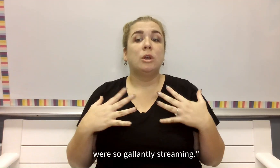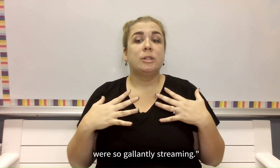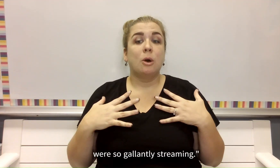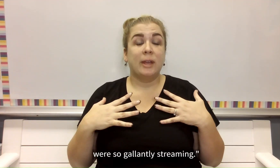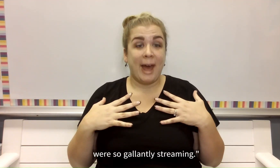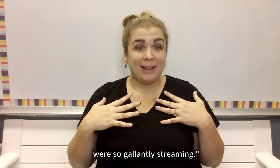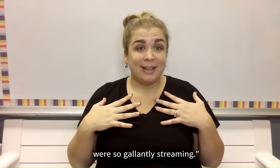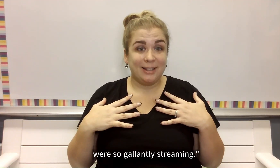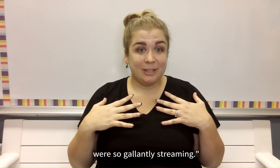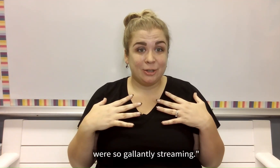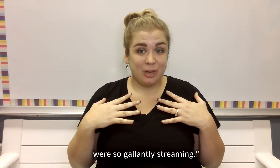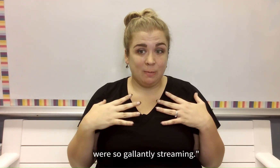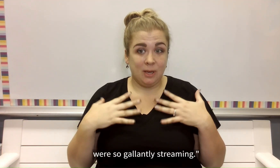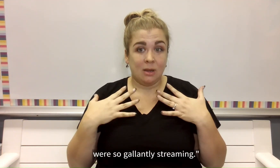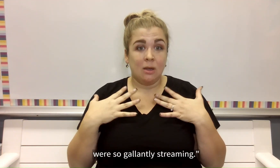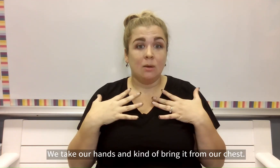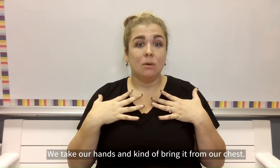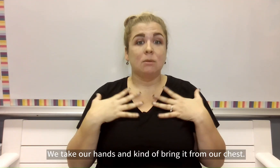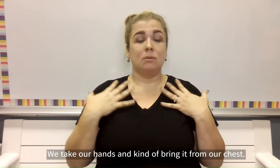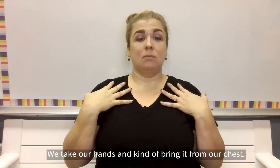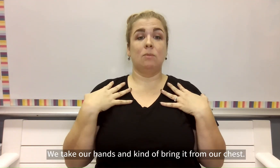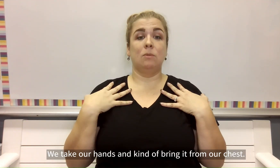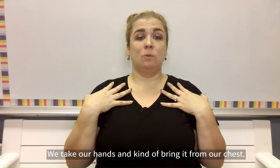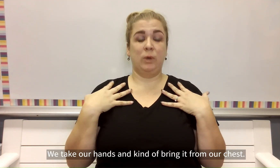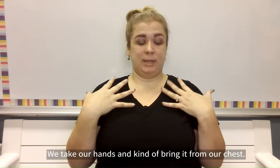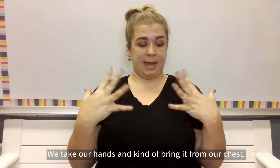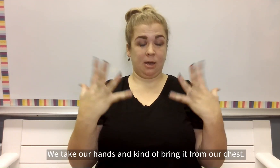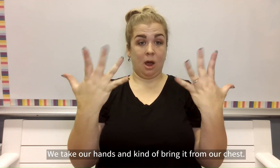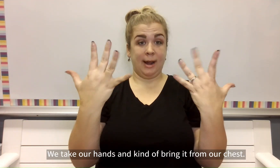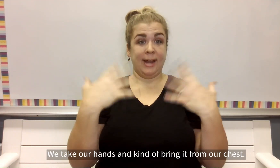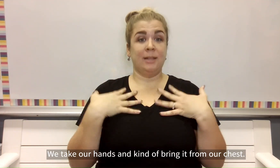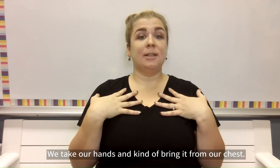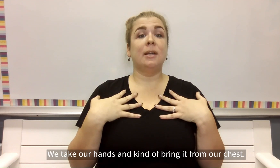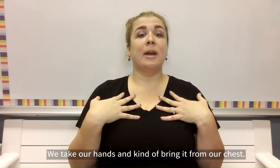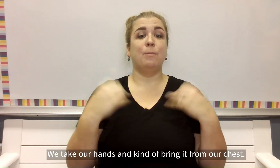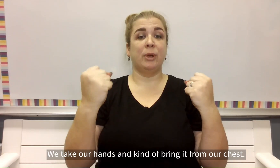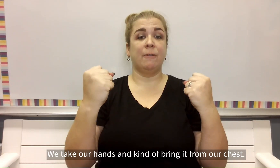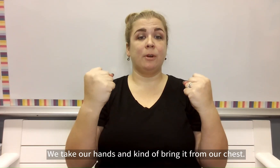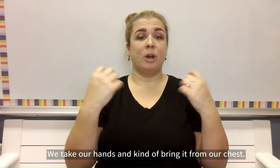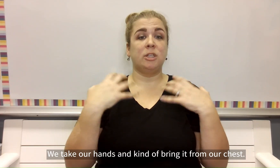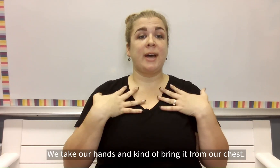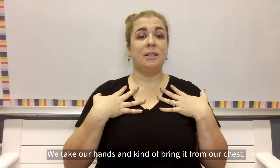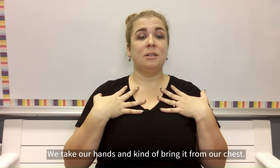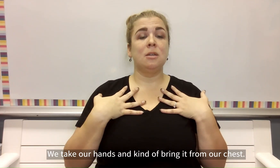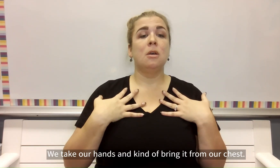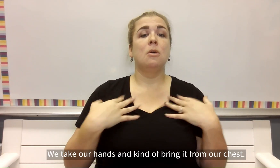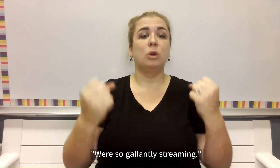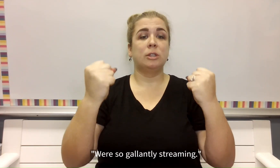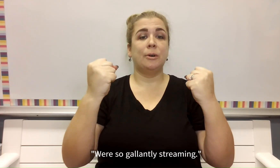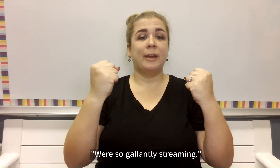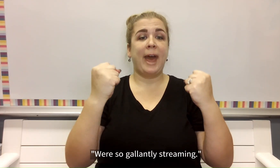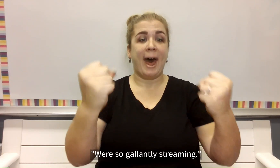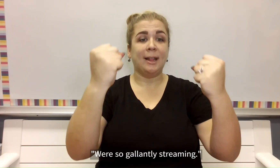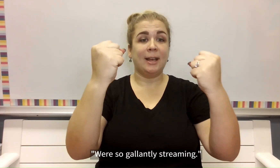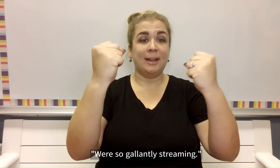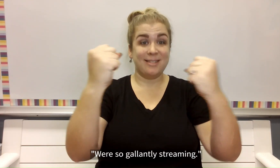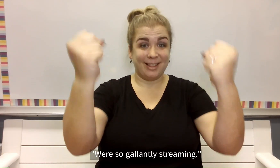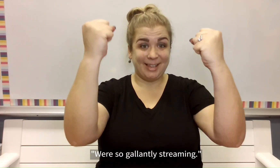were so gallantly streaming. We take our hands and kind of bring it from our chest. We're so